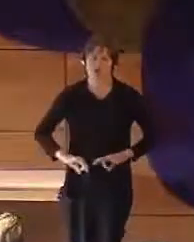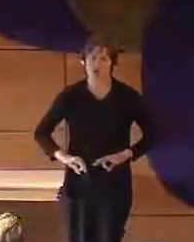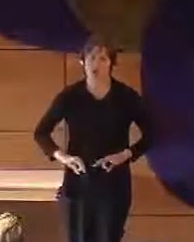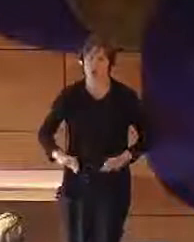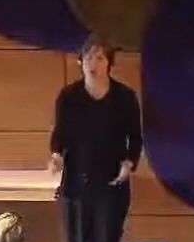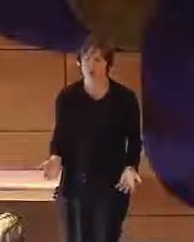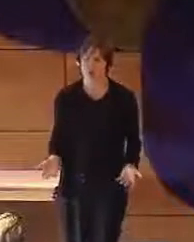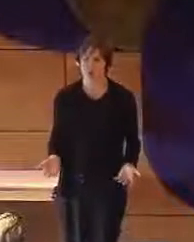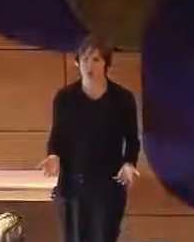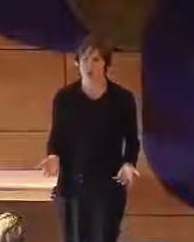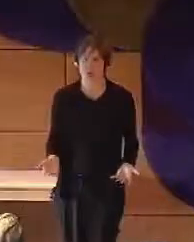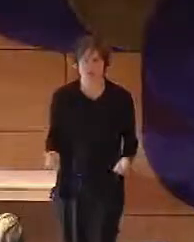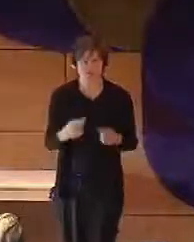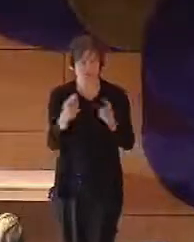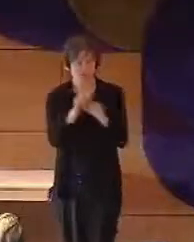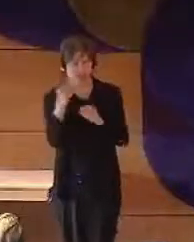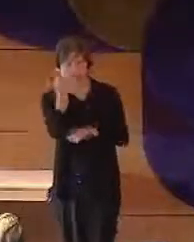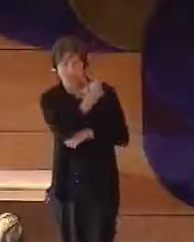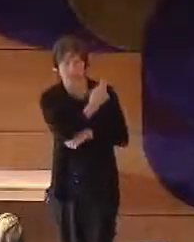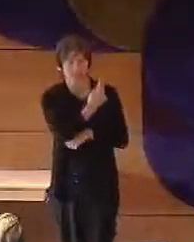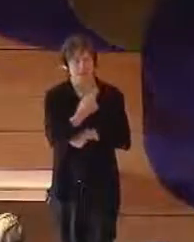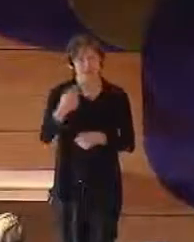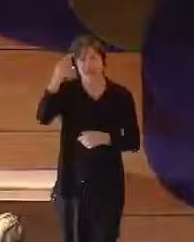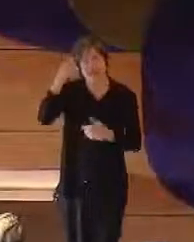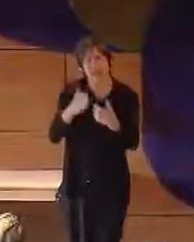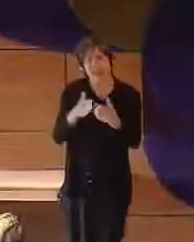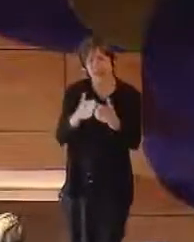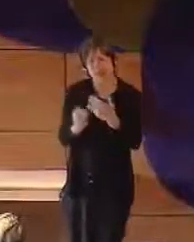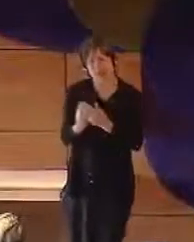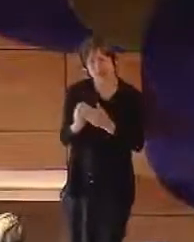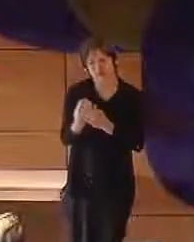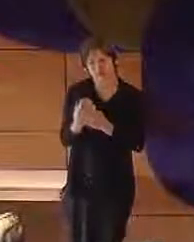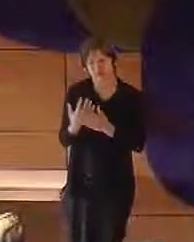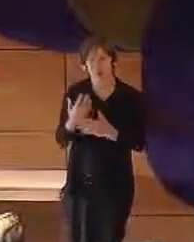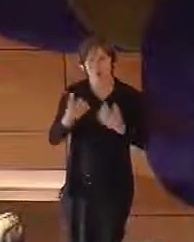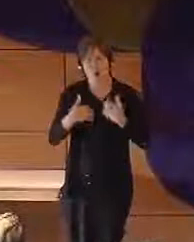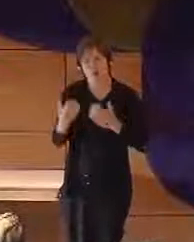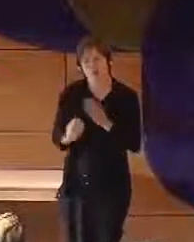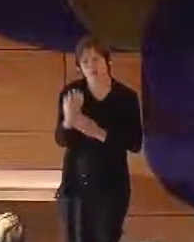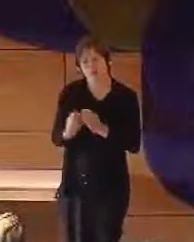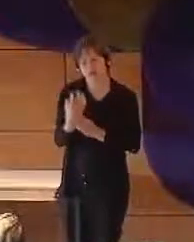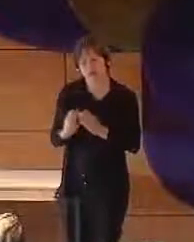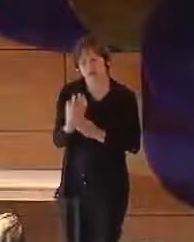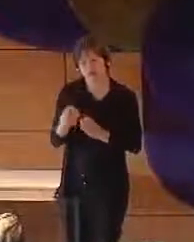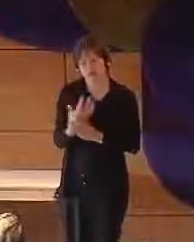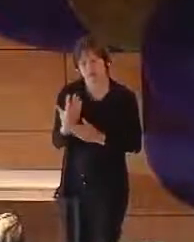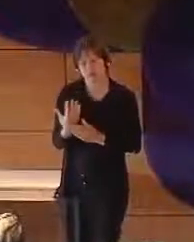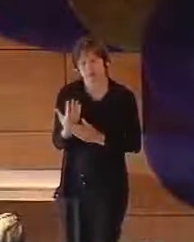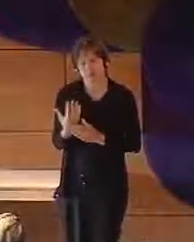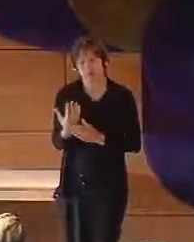producing hormones by actually adding in those hormones. Or alternatively, you can